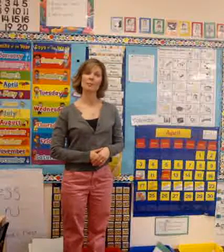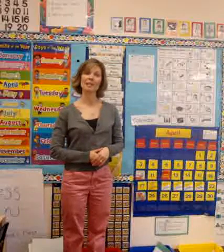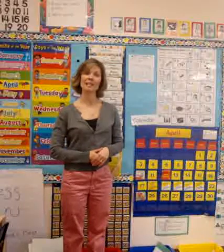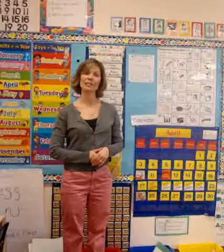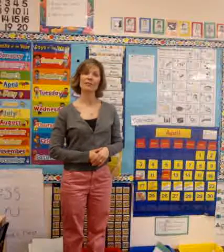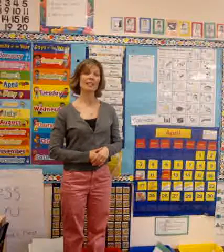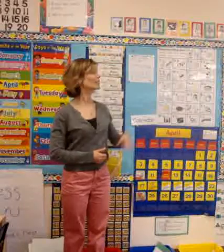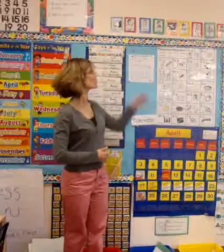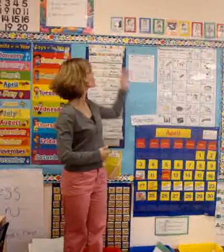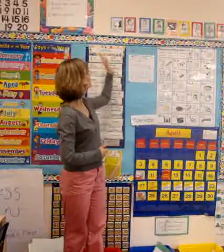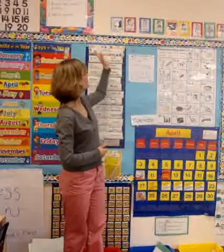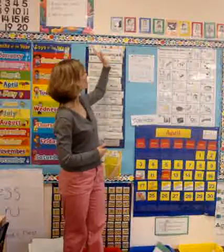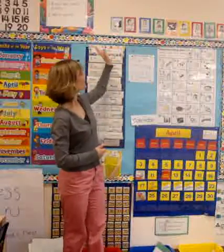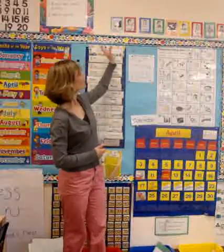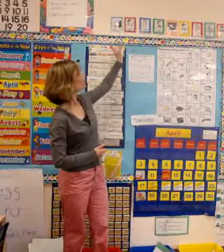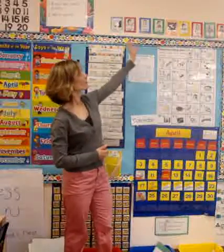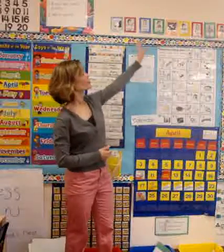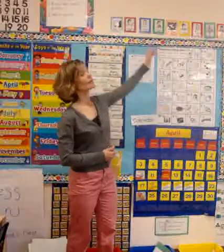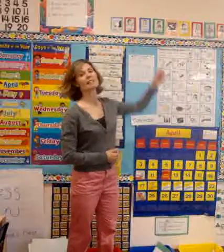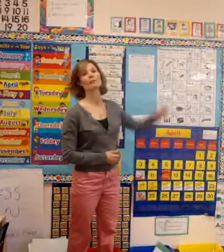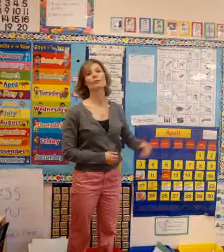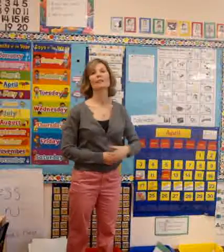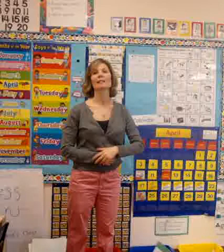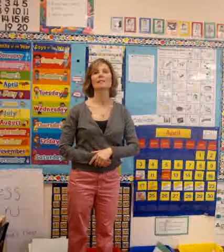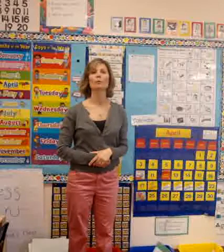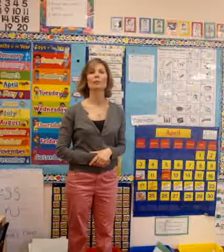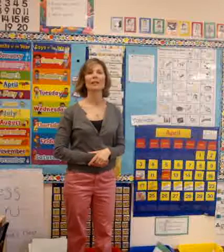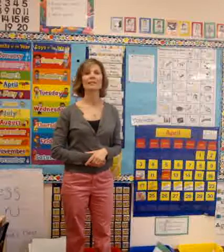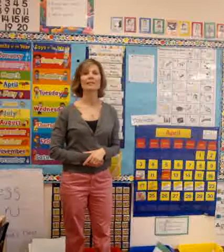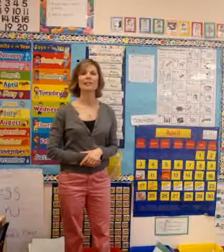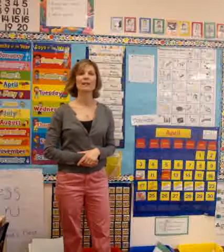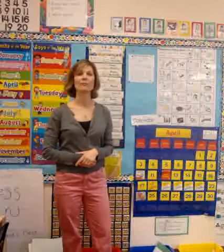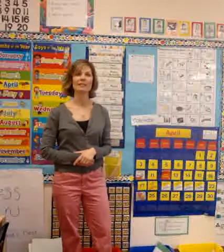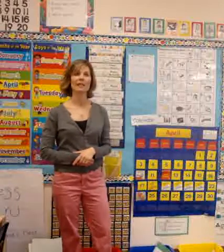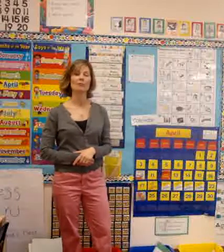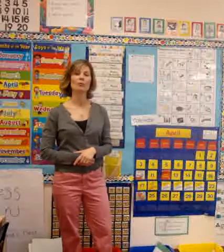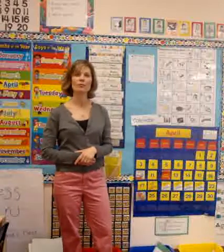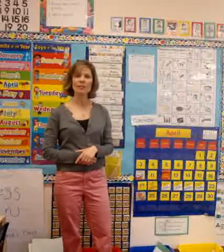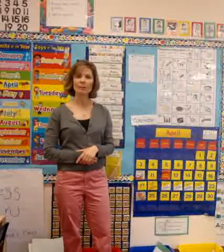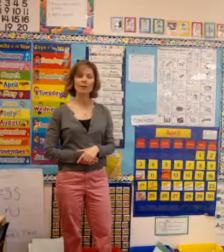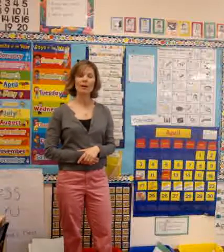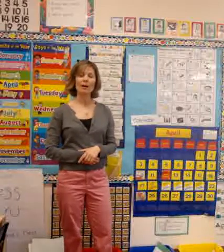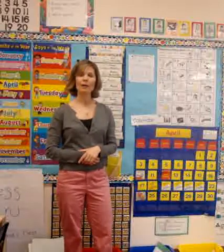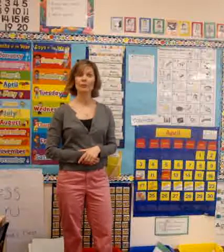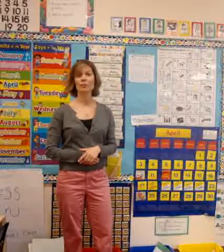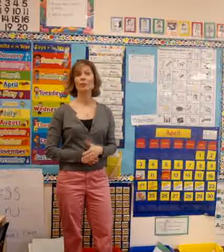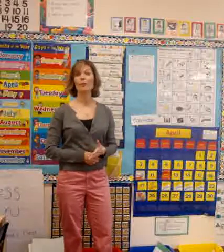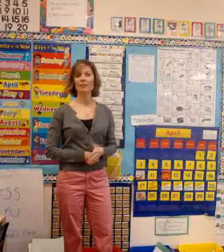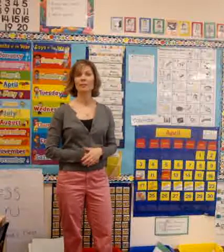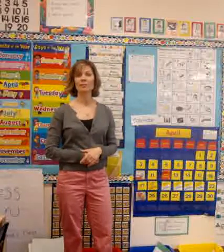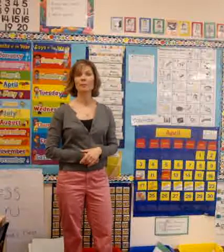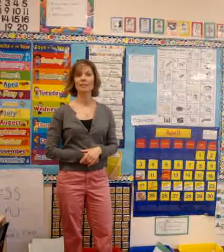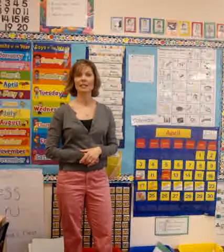by the end of the year, they have up here several signs that we're practicing every day, most of them the manner type